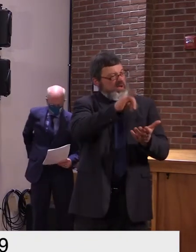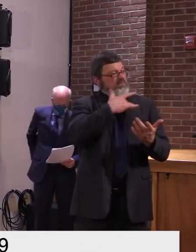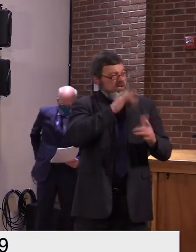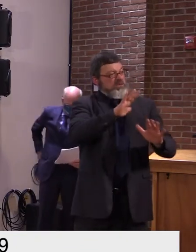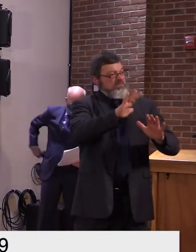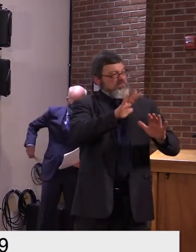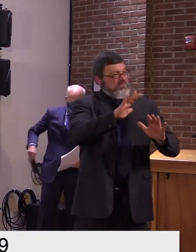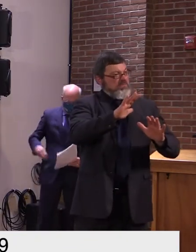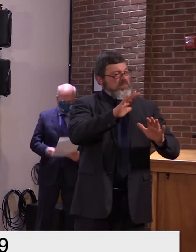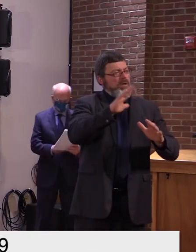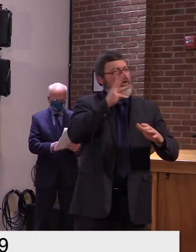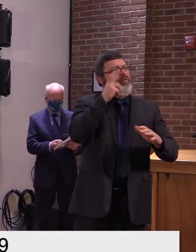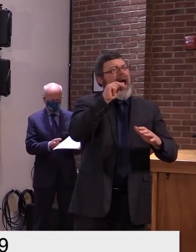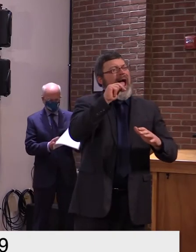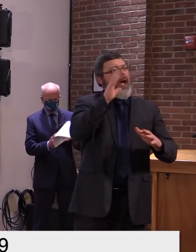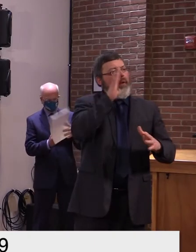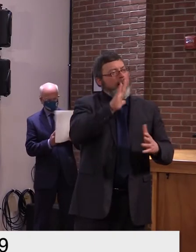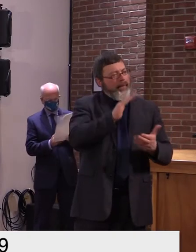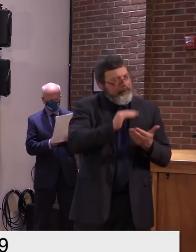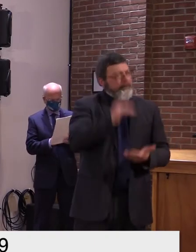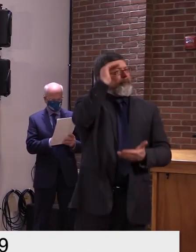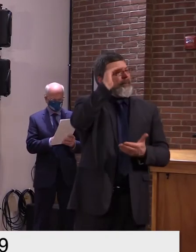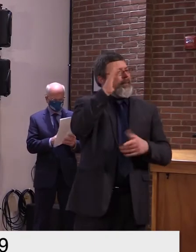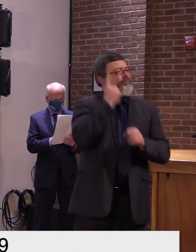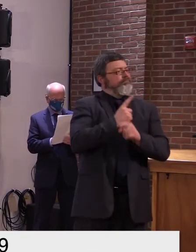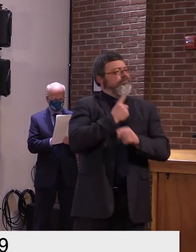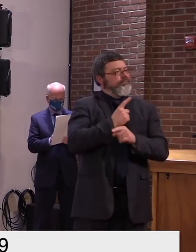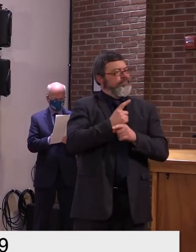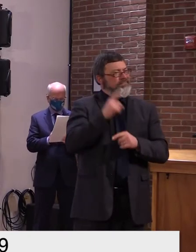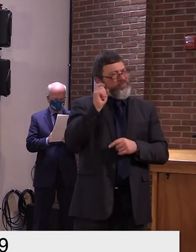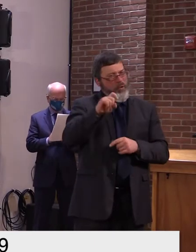the 5,000 range that we have seen before?